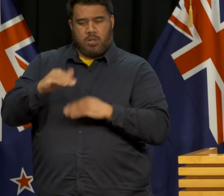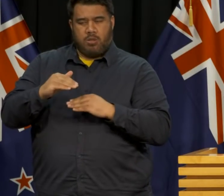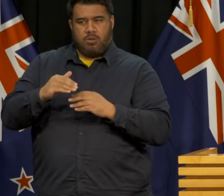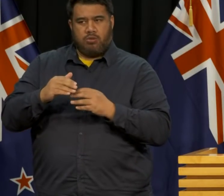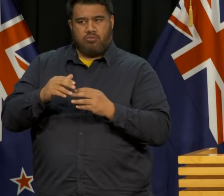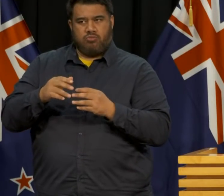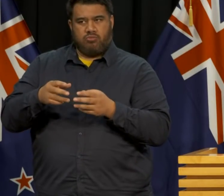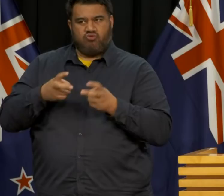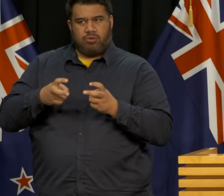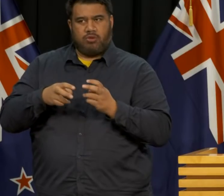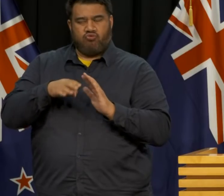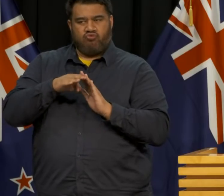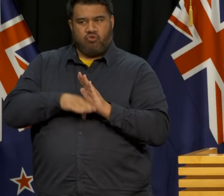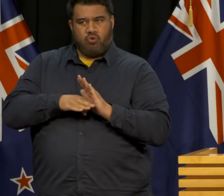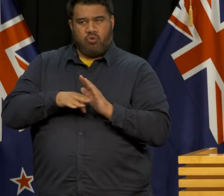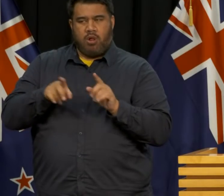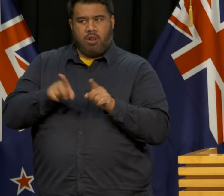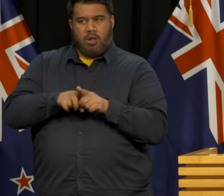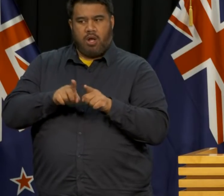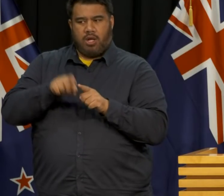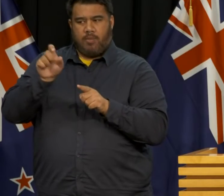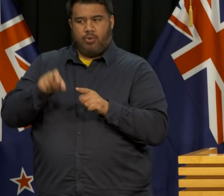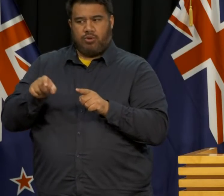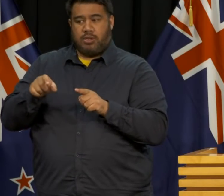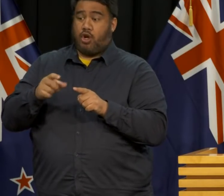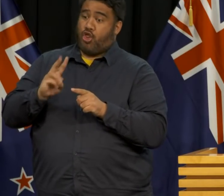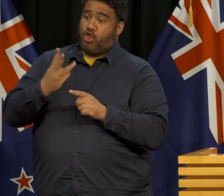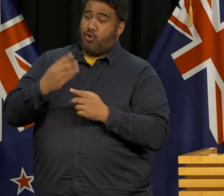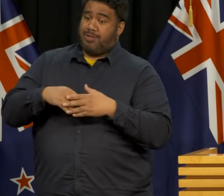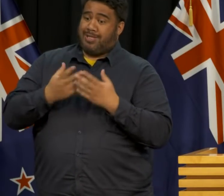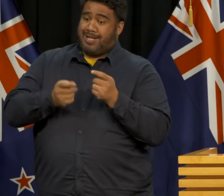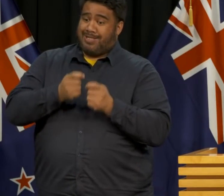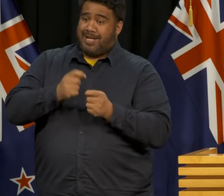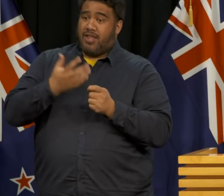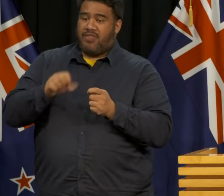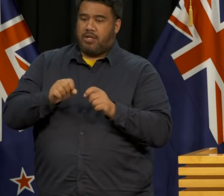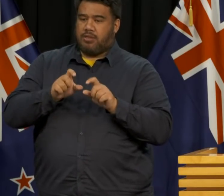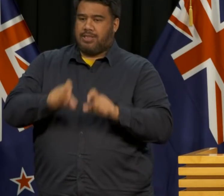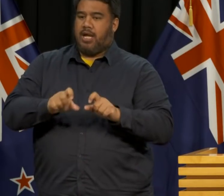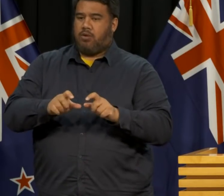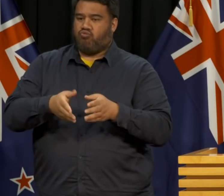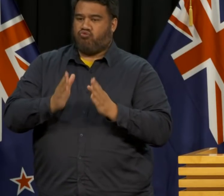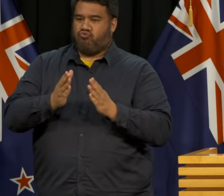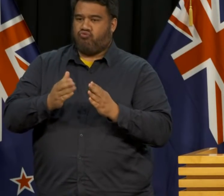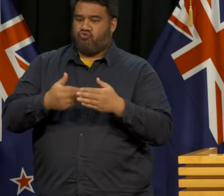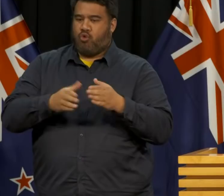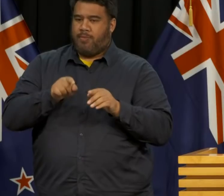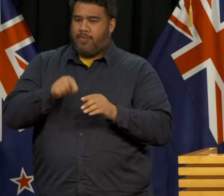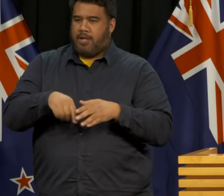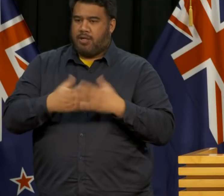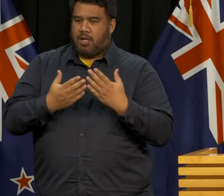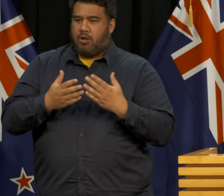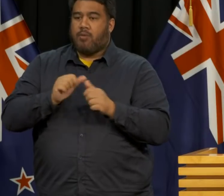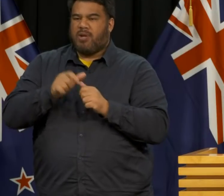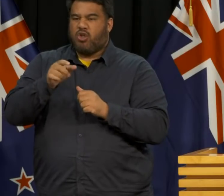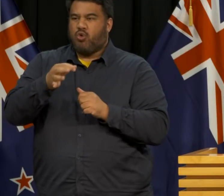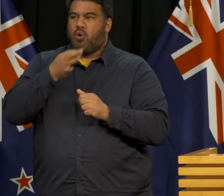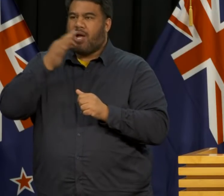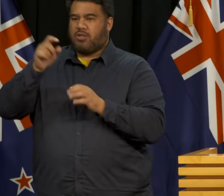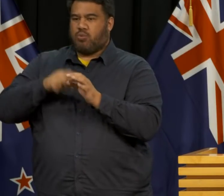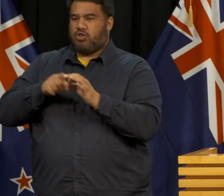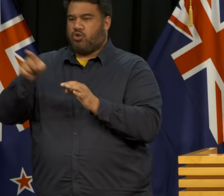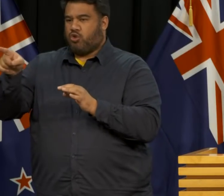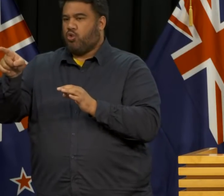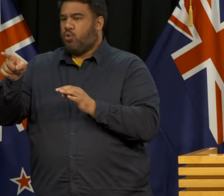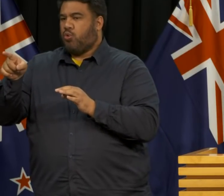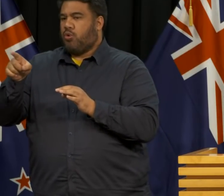the result of their day 3 test came back. Is that still being considered? That's a question for Dr. Woods and Air Commodore Webb.